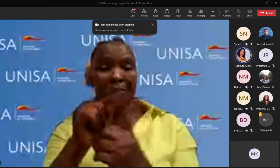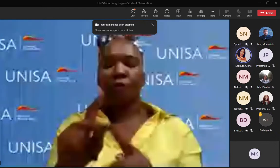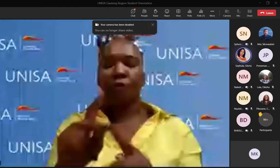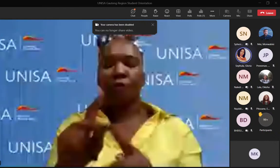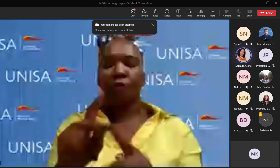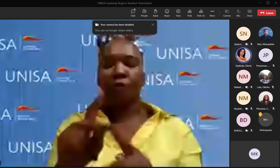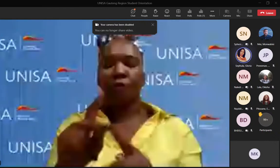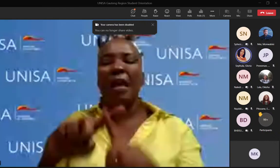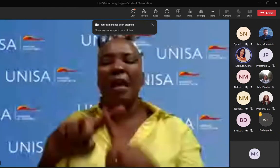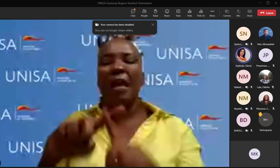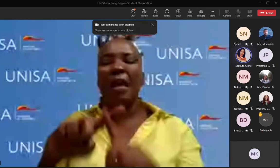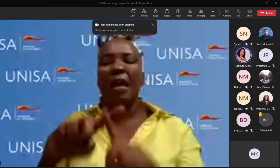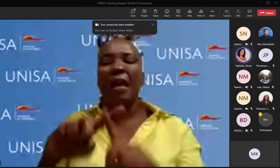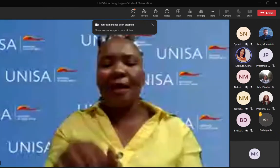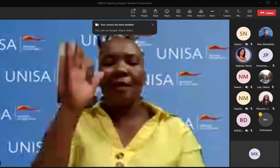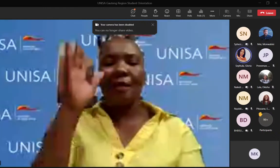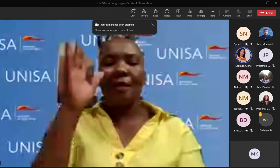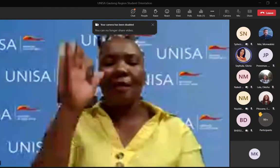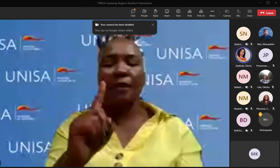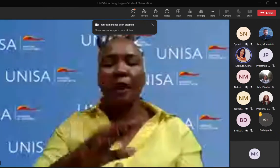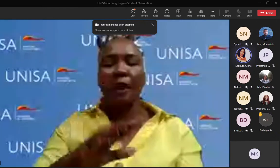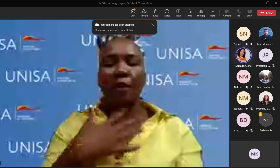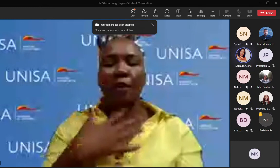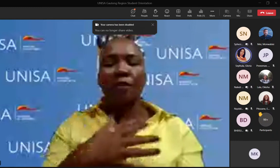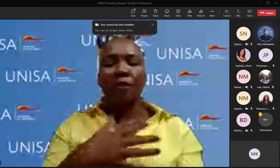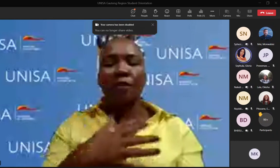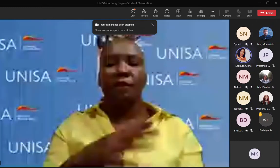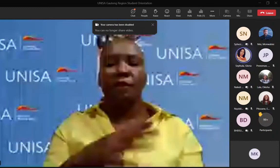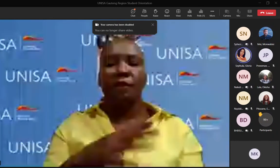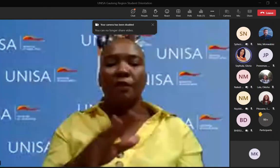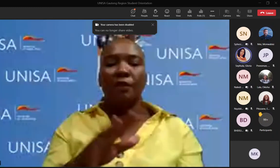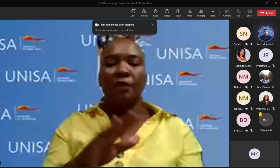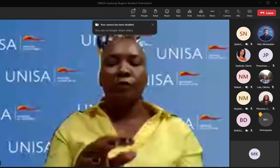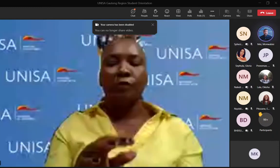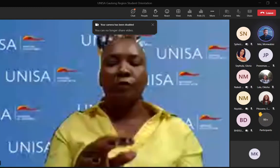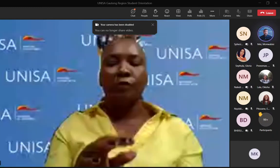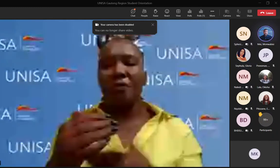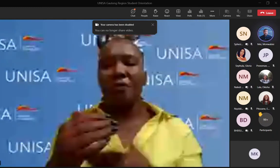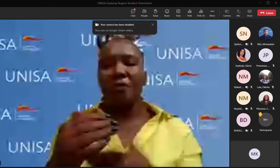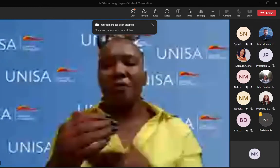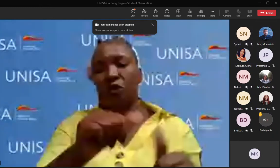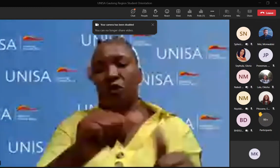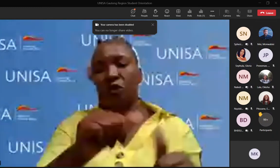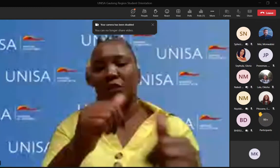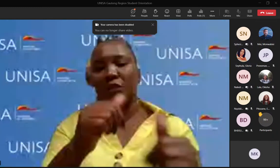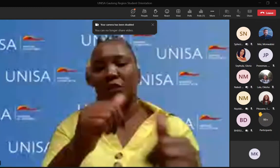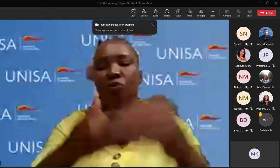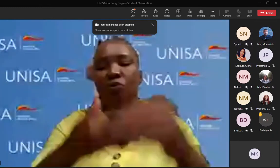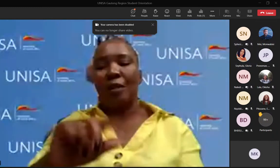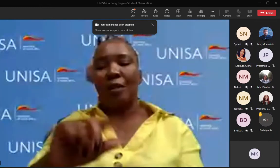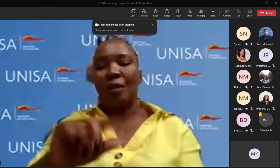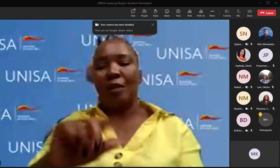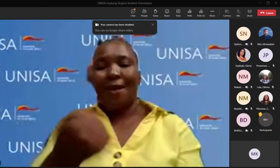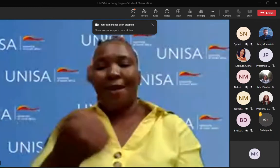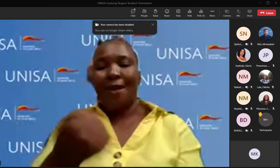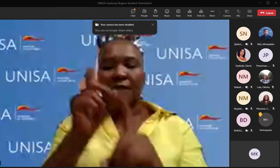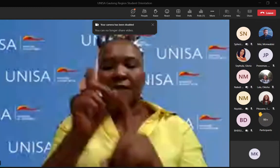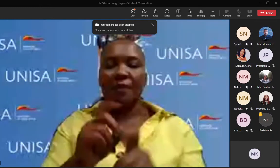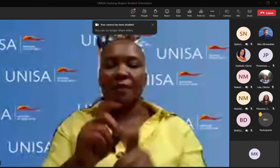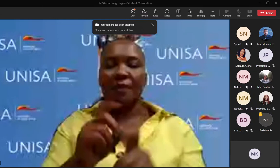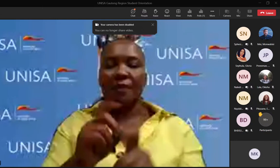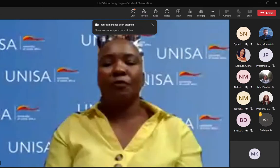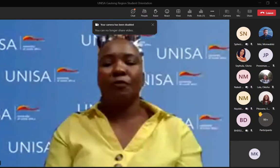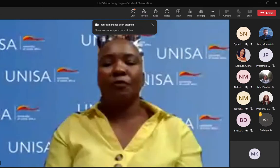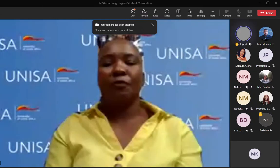um raised my hand I just wanted to wave you guys can continue with the next person who would like to ask a question sorry for that